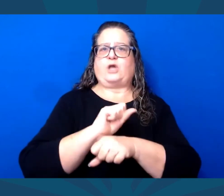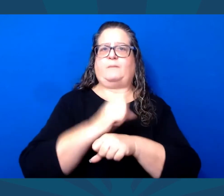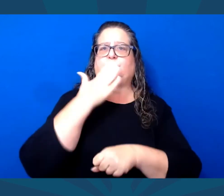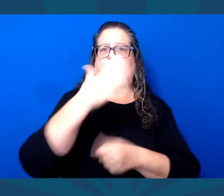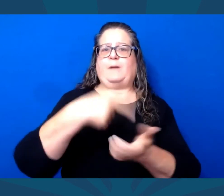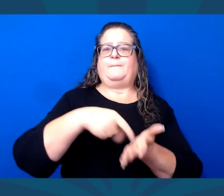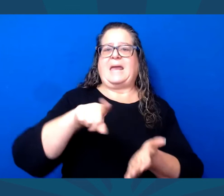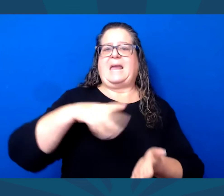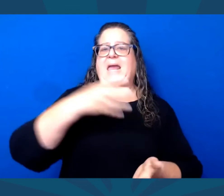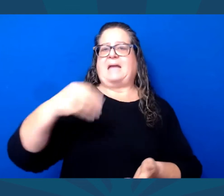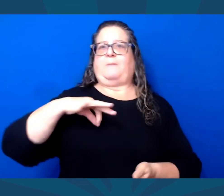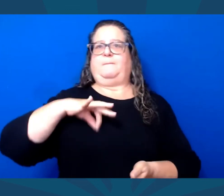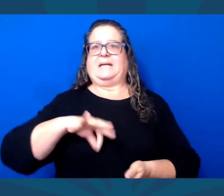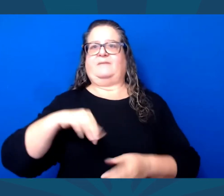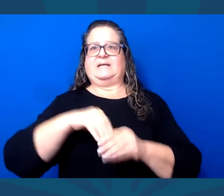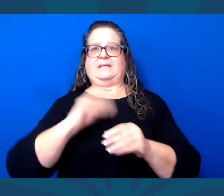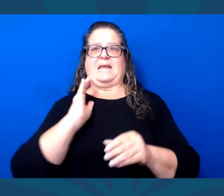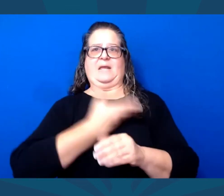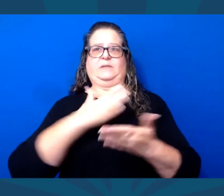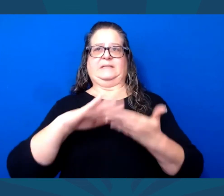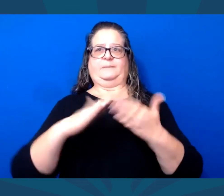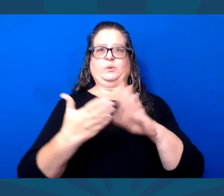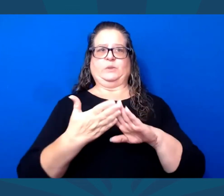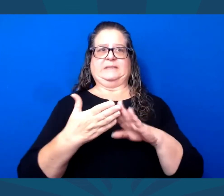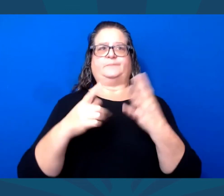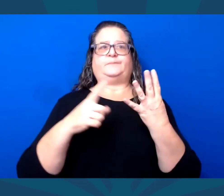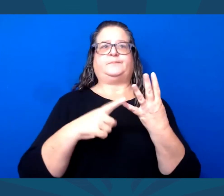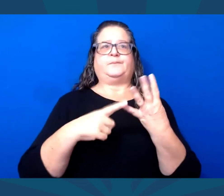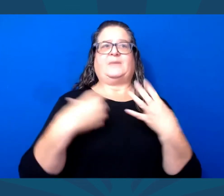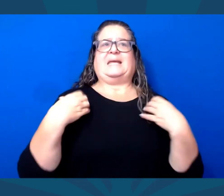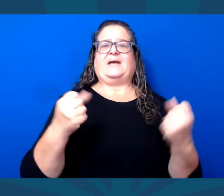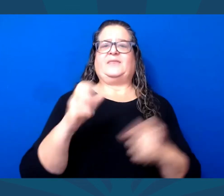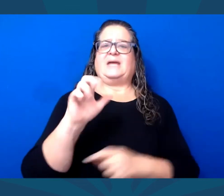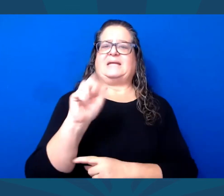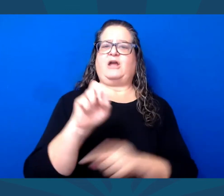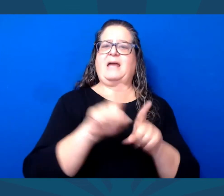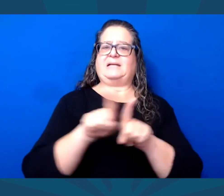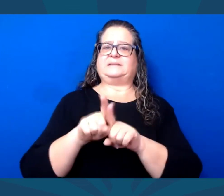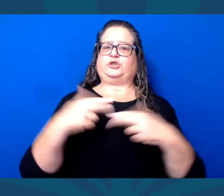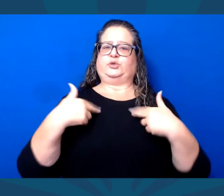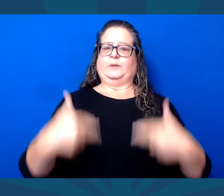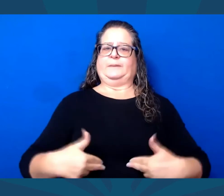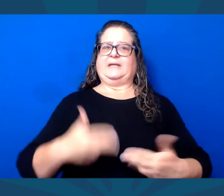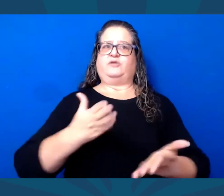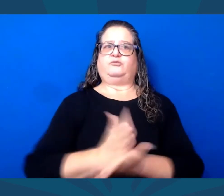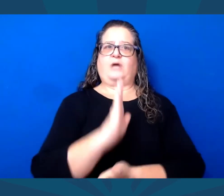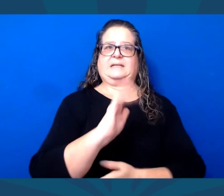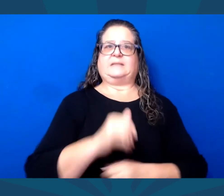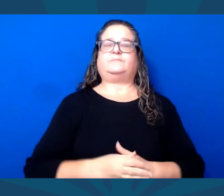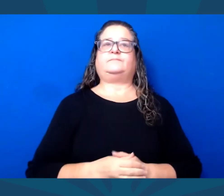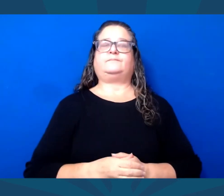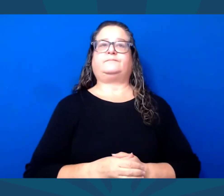more jobs with living wages and good benefits in our community, and healthcare as a